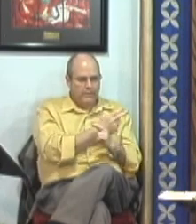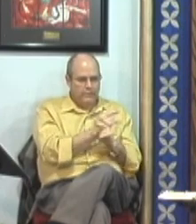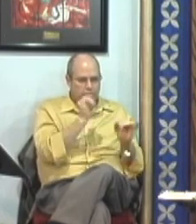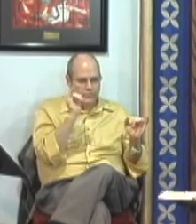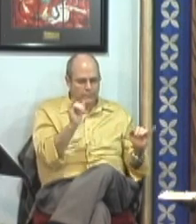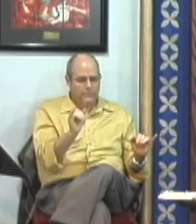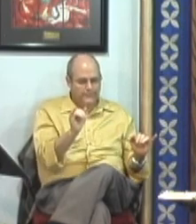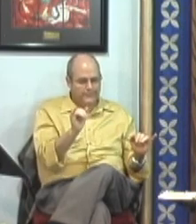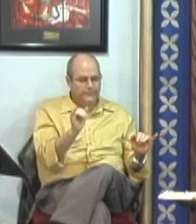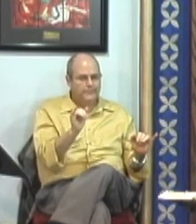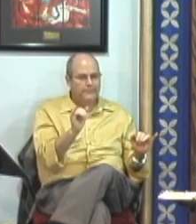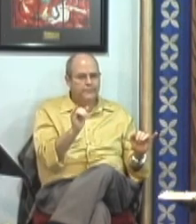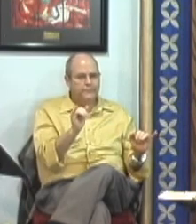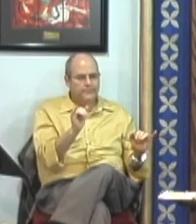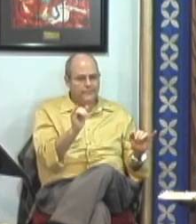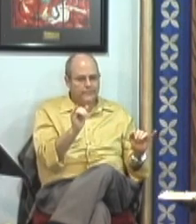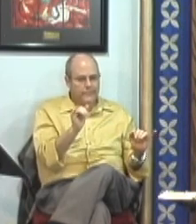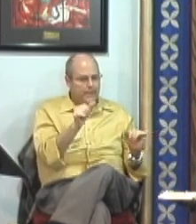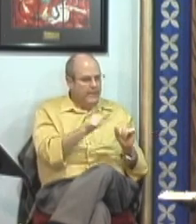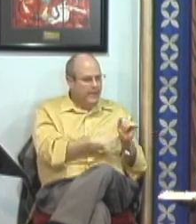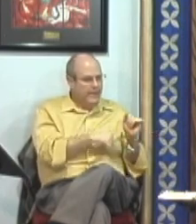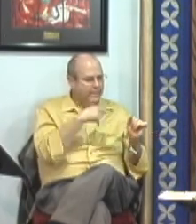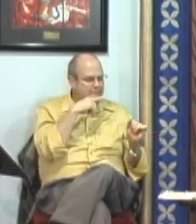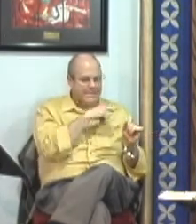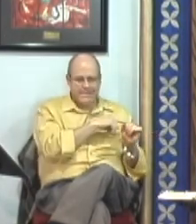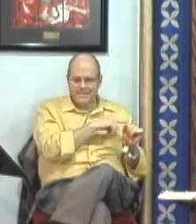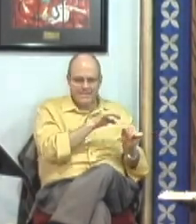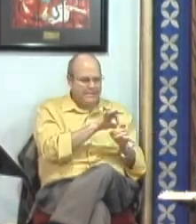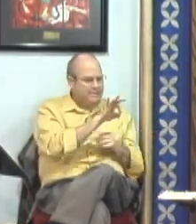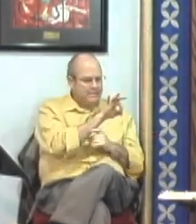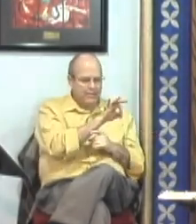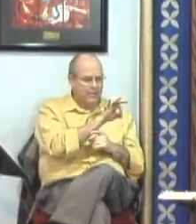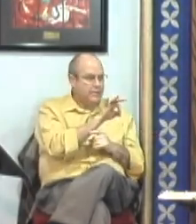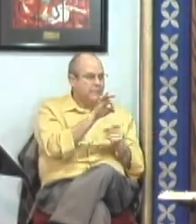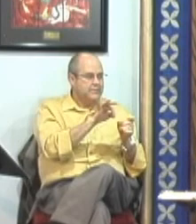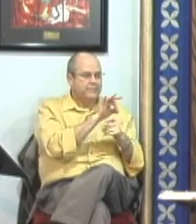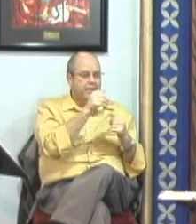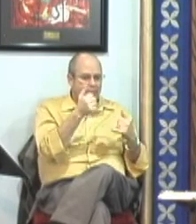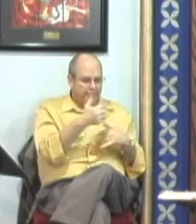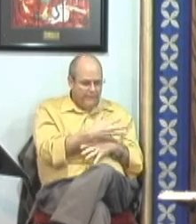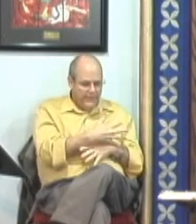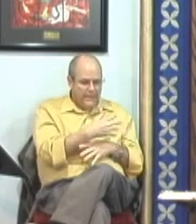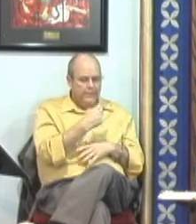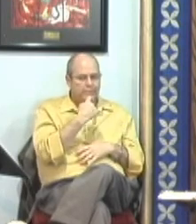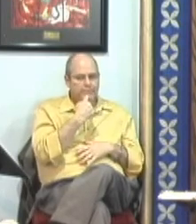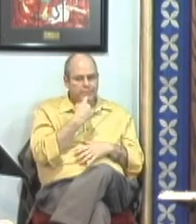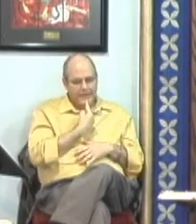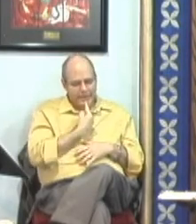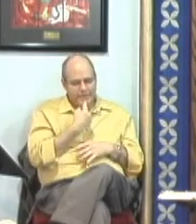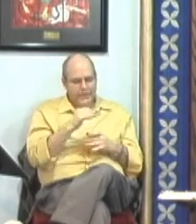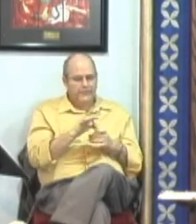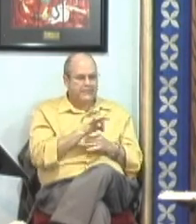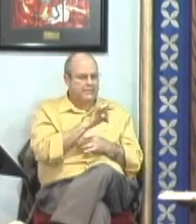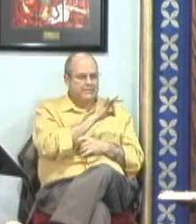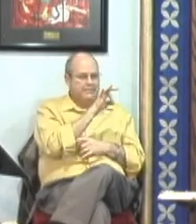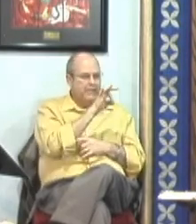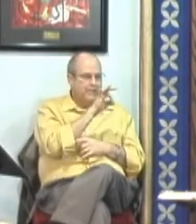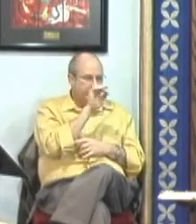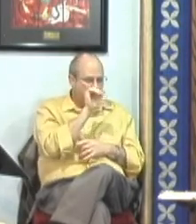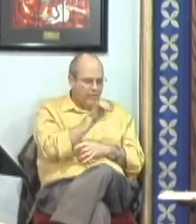Yeshua. In the name of Yeshua, every deceiving spirit, every spirit of fear or of bitterness, every spirit that